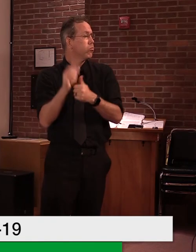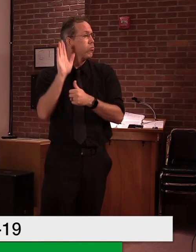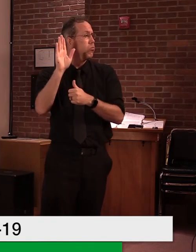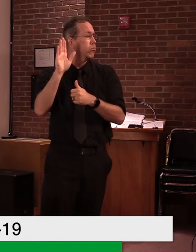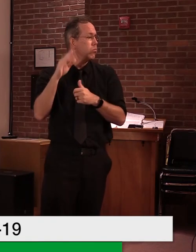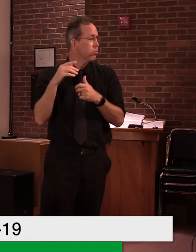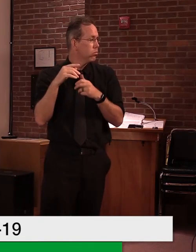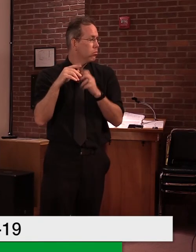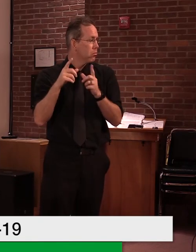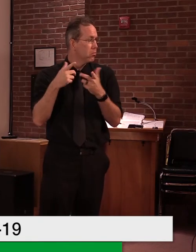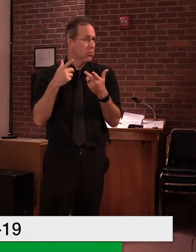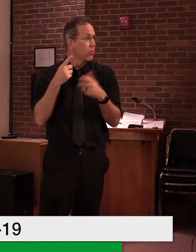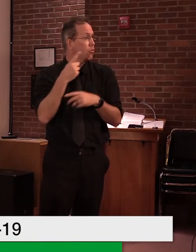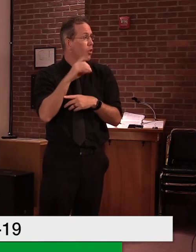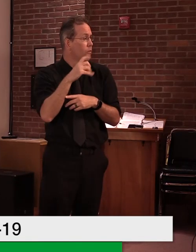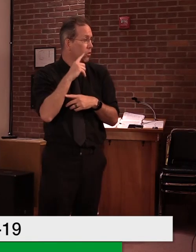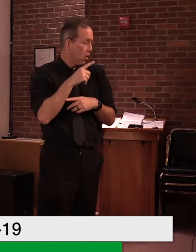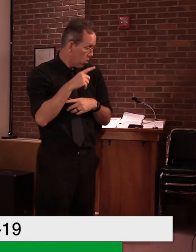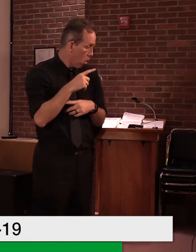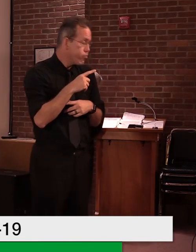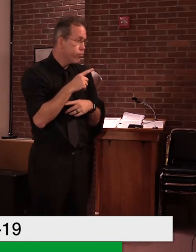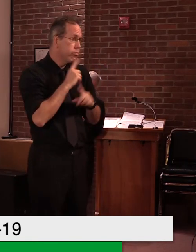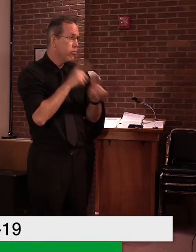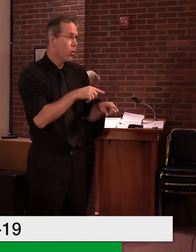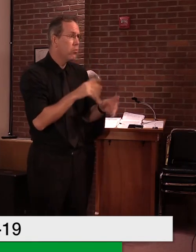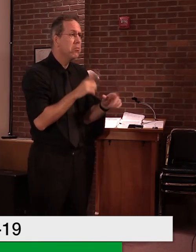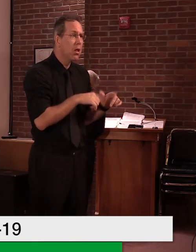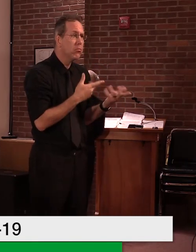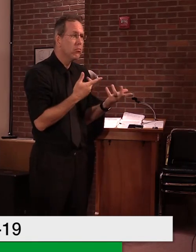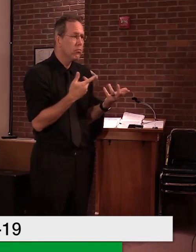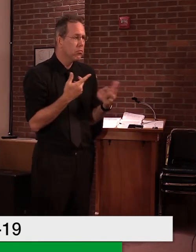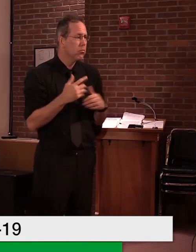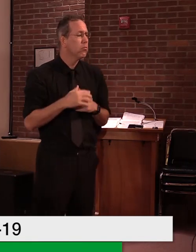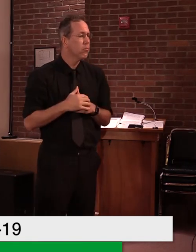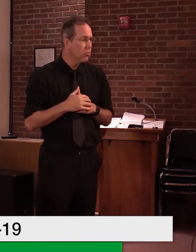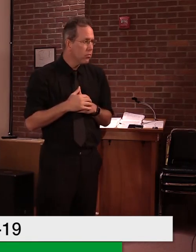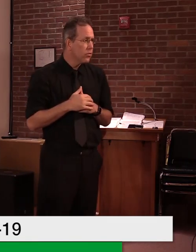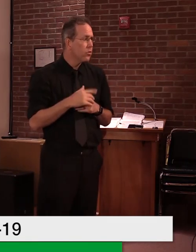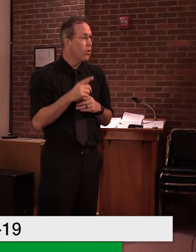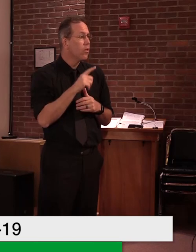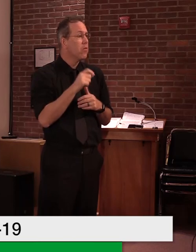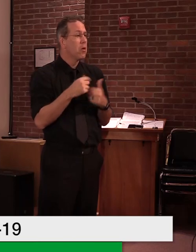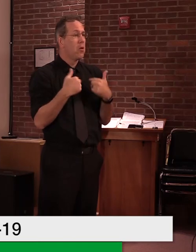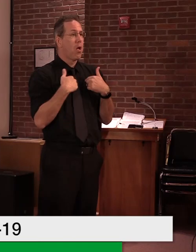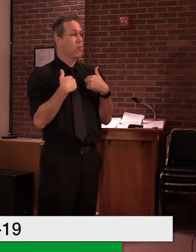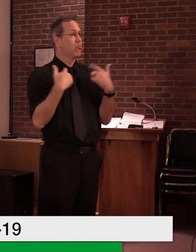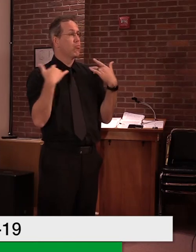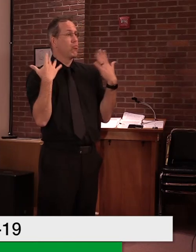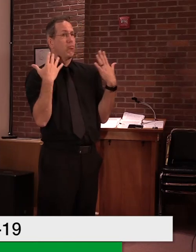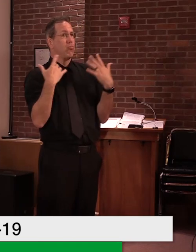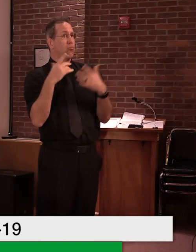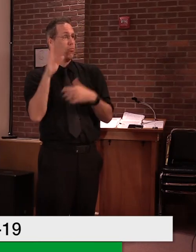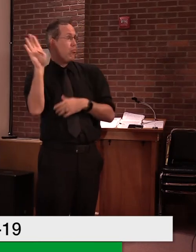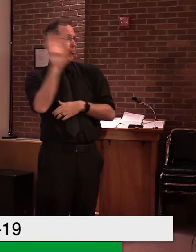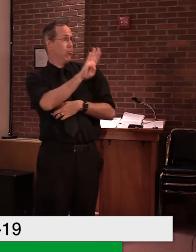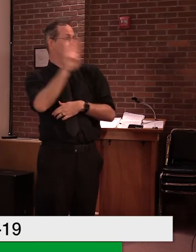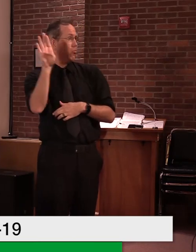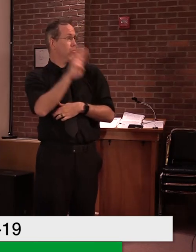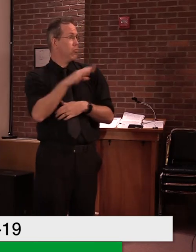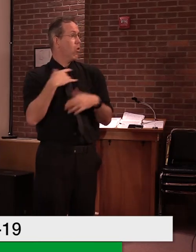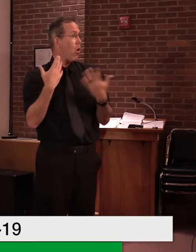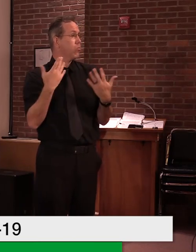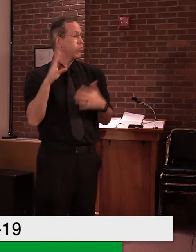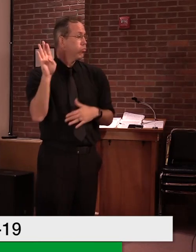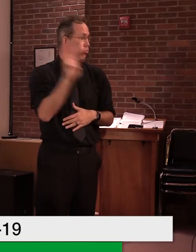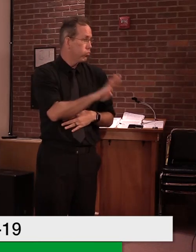not issue that order. So I don't believe that he would have the authority. But that might be a better question for an